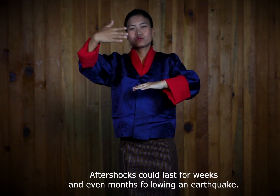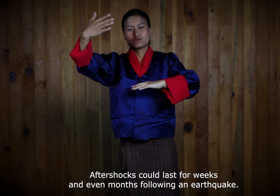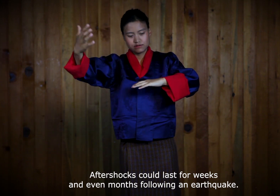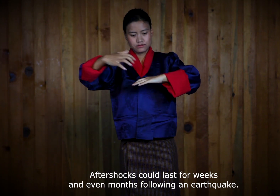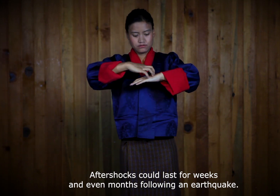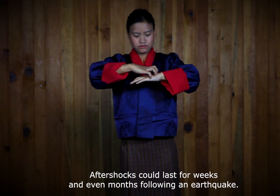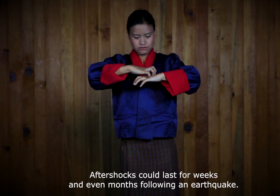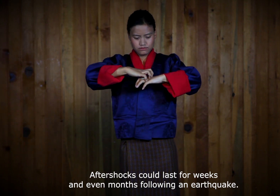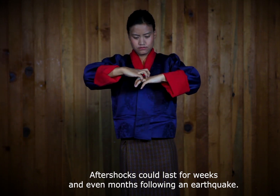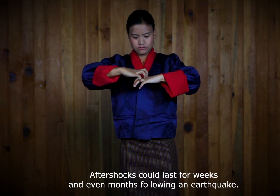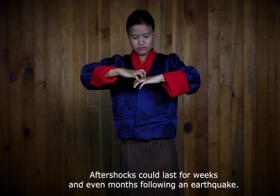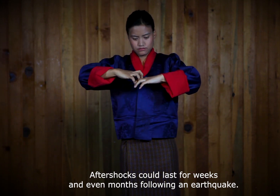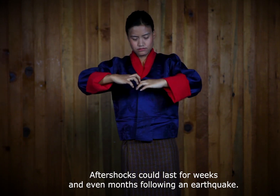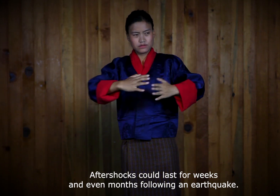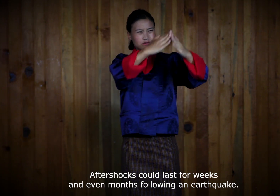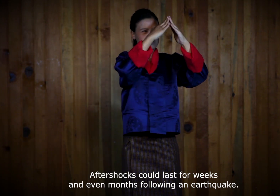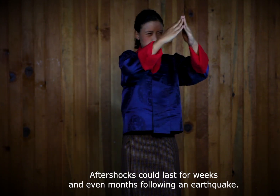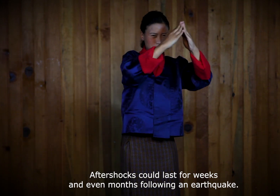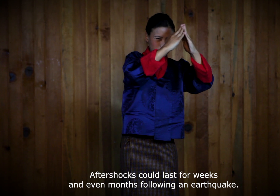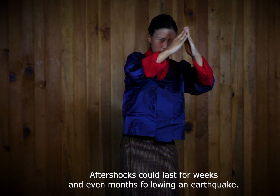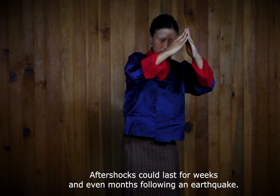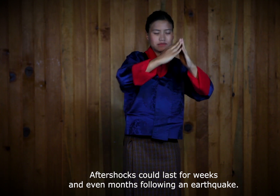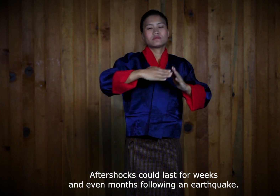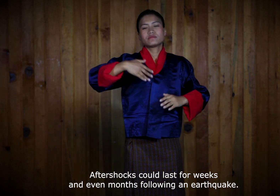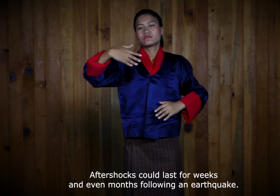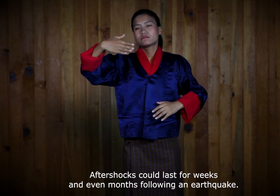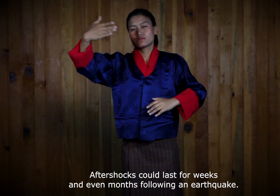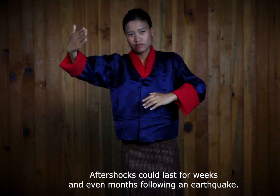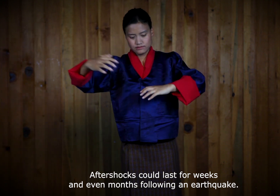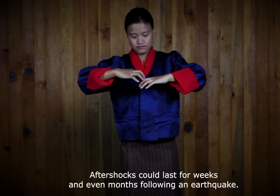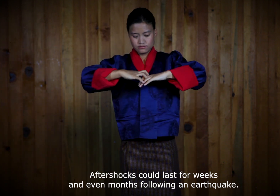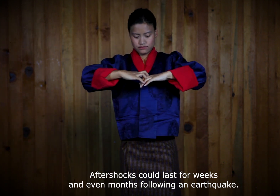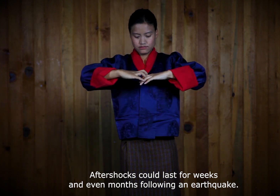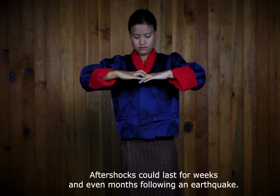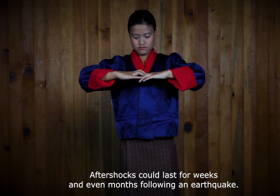for weeks and even months following an earthquake.